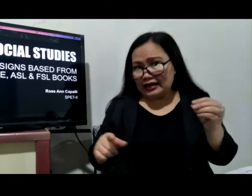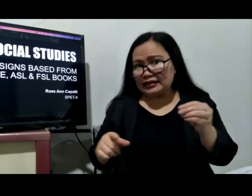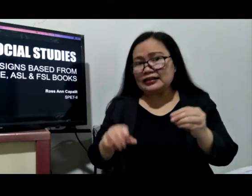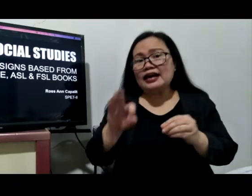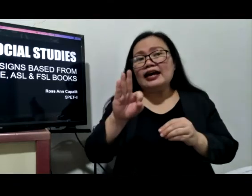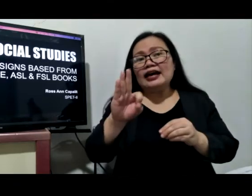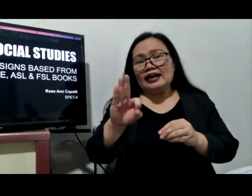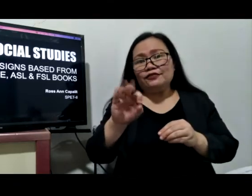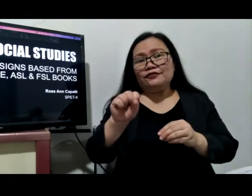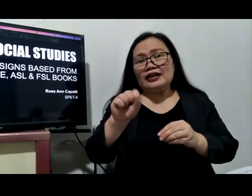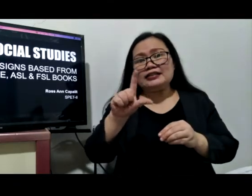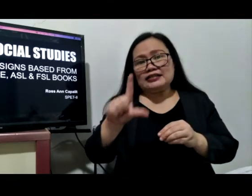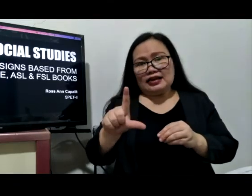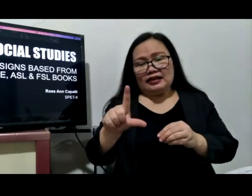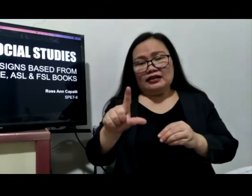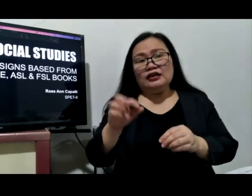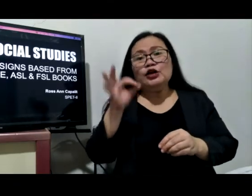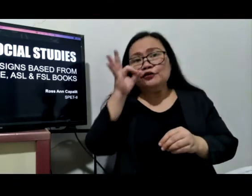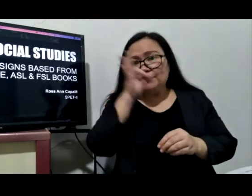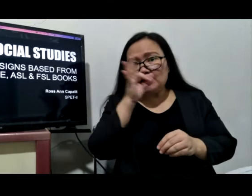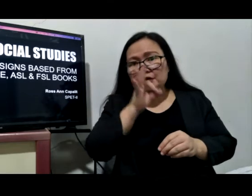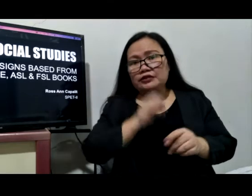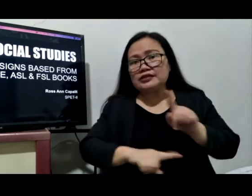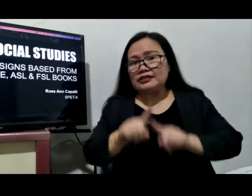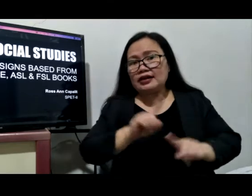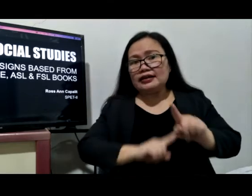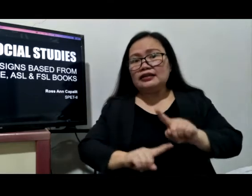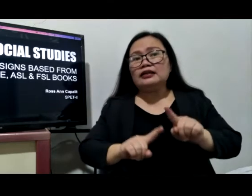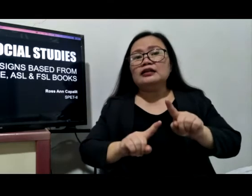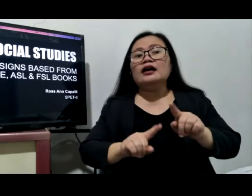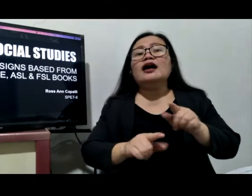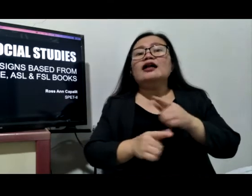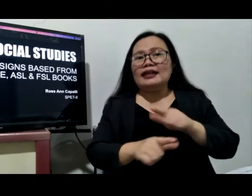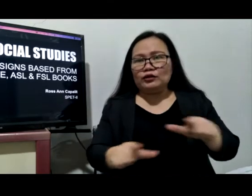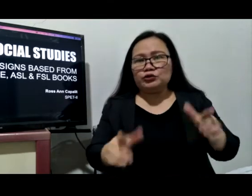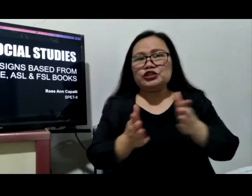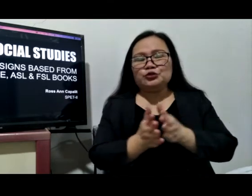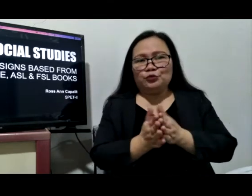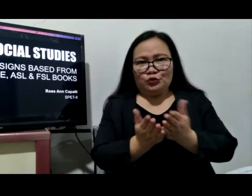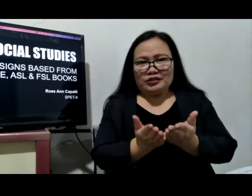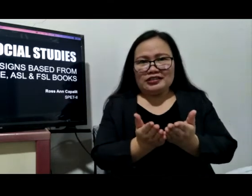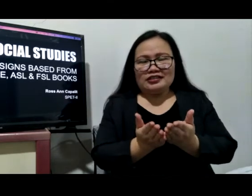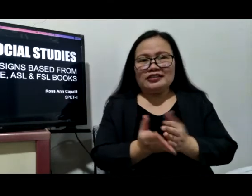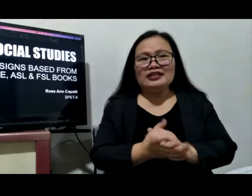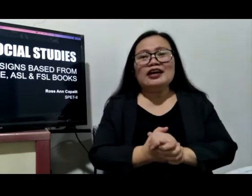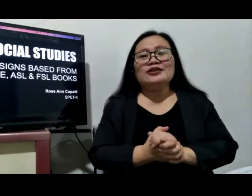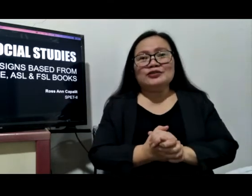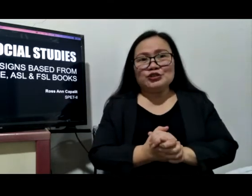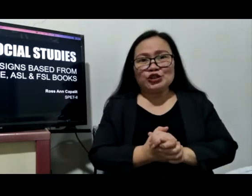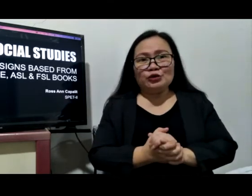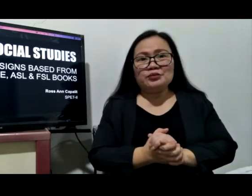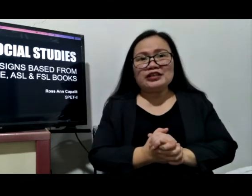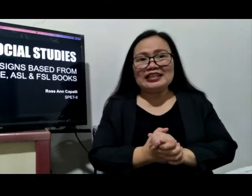and FSL, Filipino Sign Language books. So shall we begin